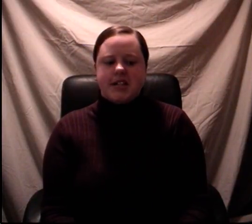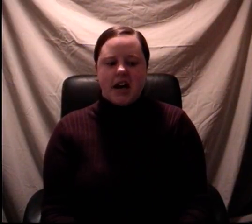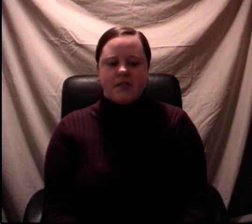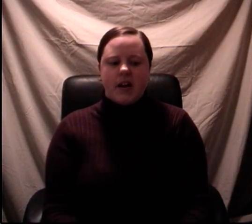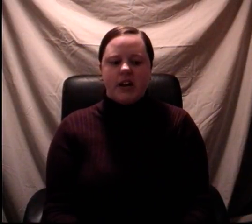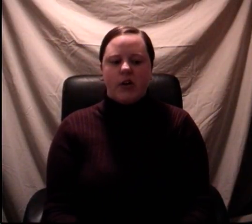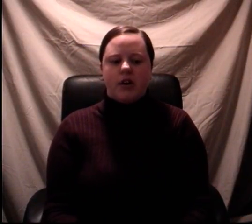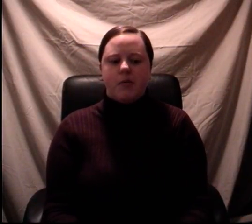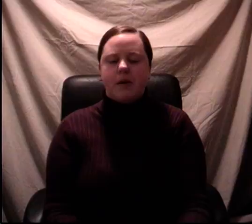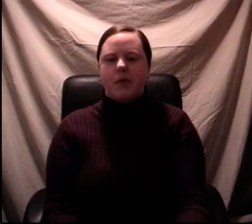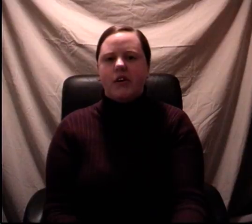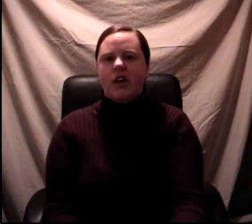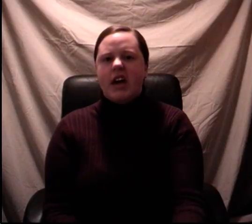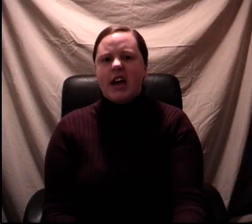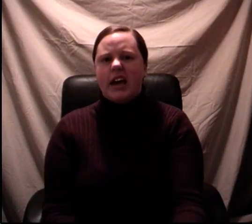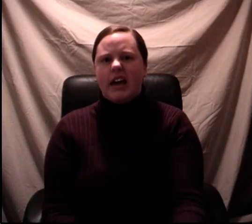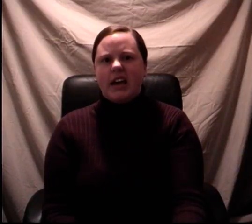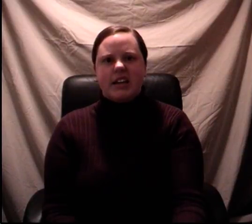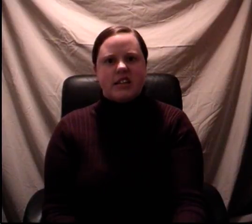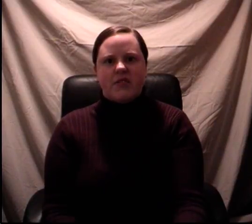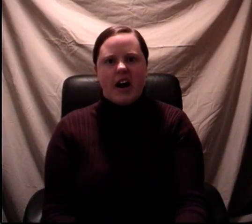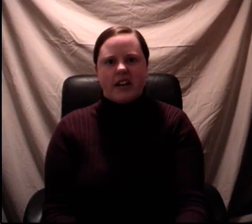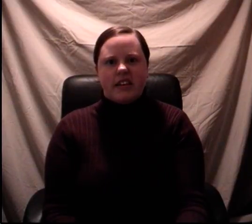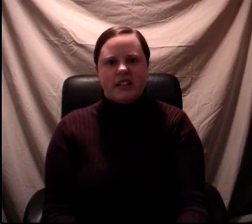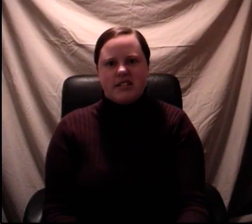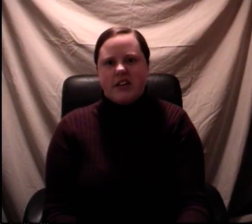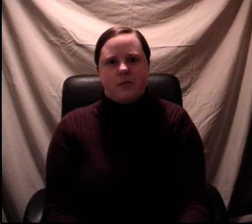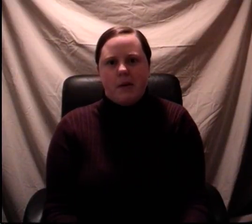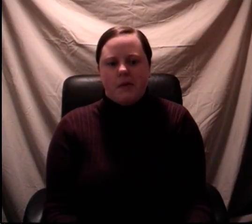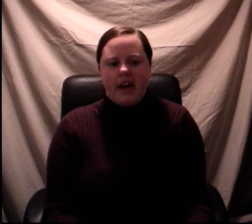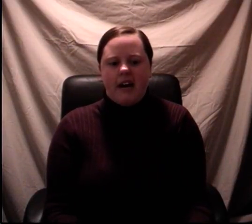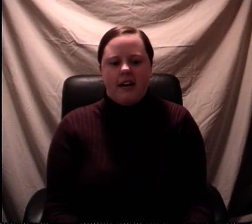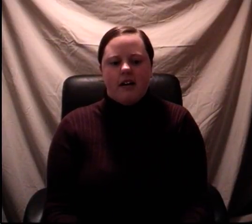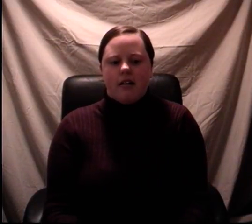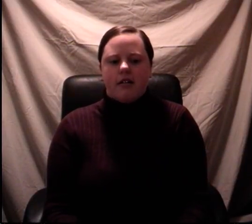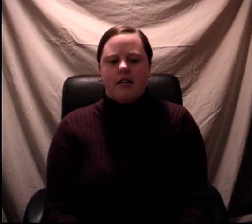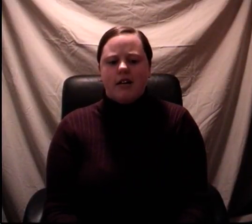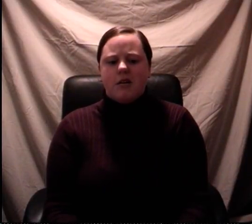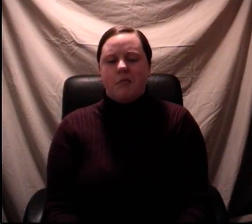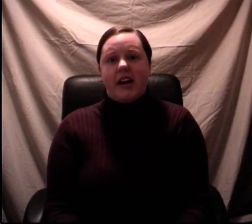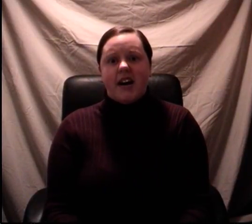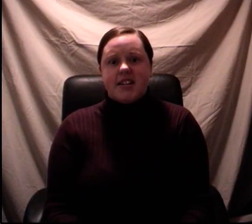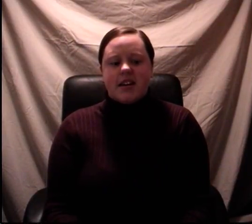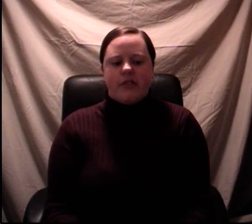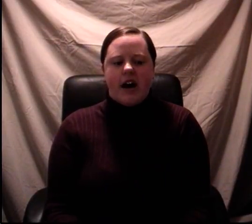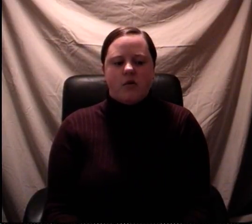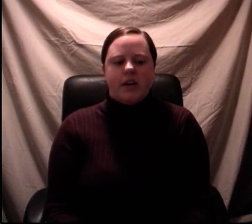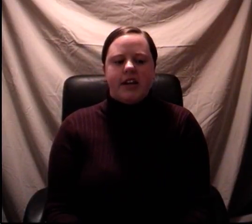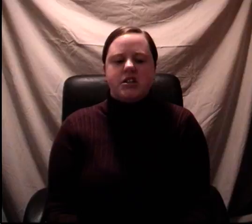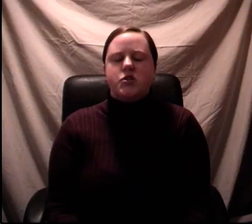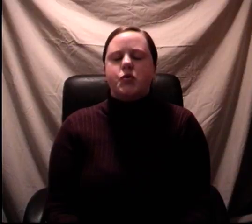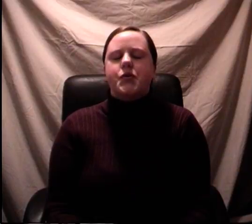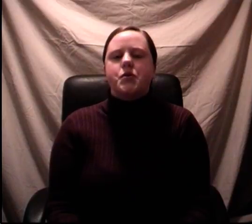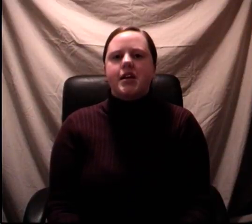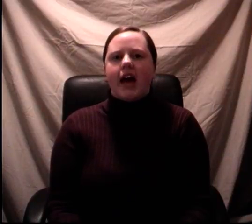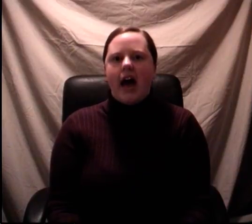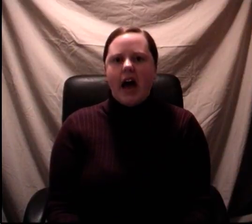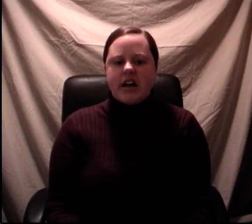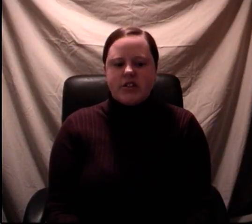deaf and hearing people is the fact that deaf people can't hear. Because of that, we need to truly